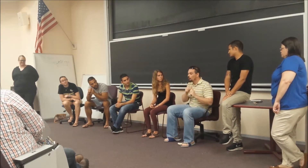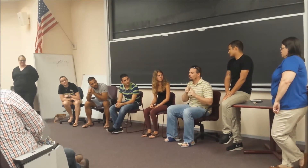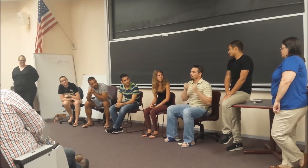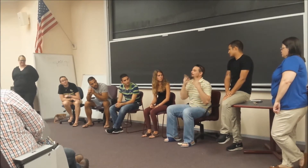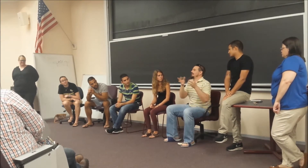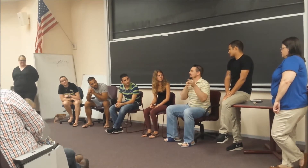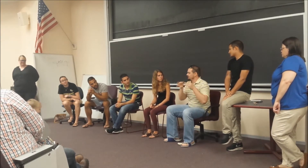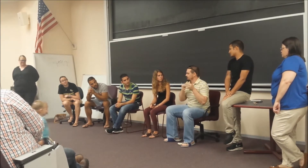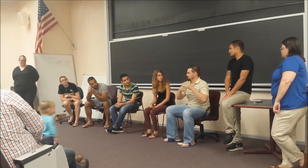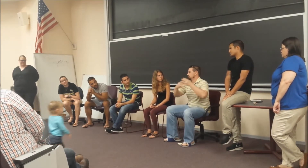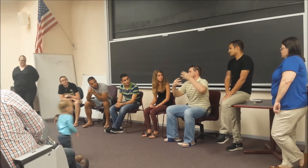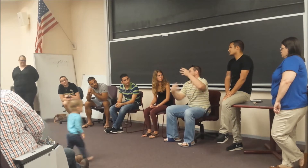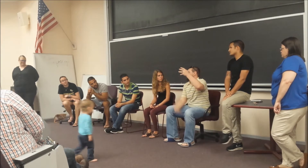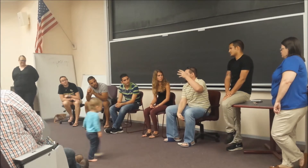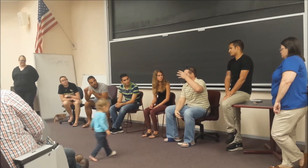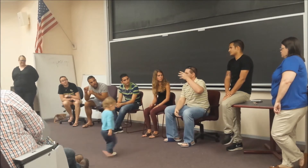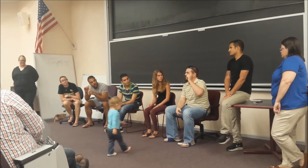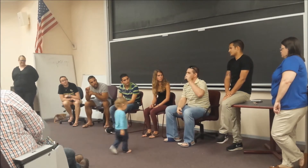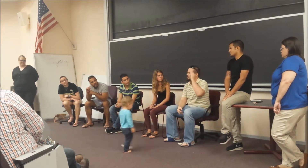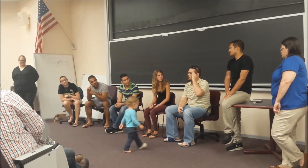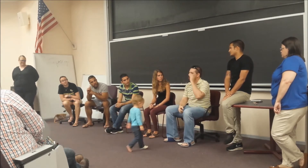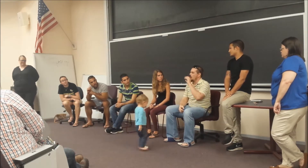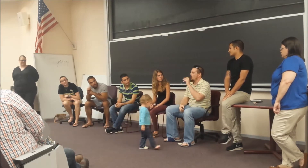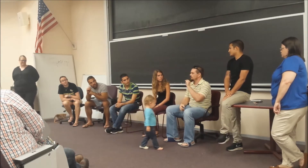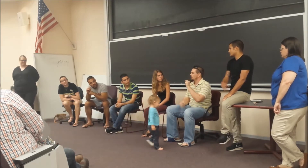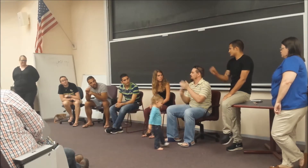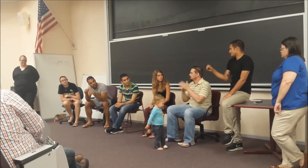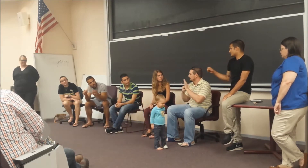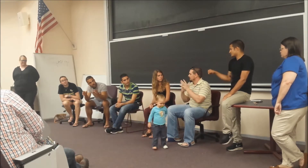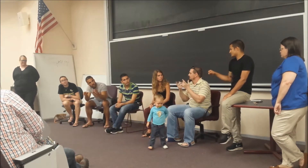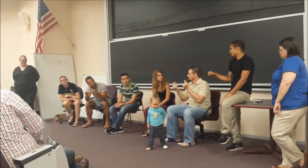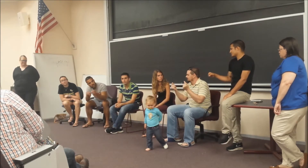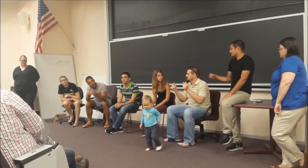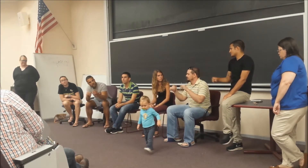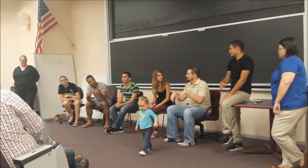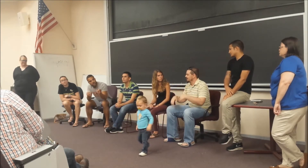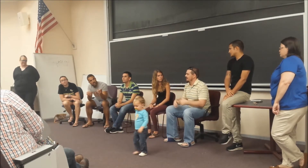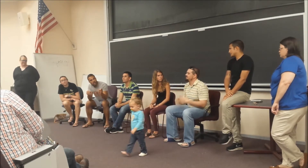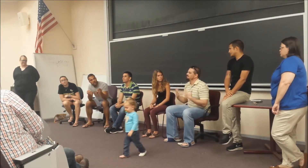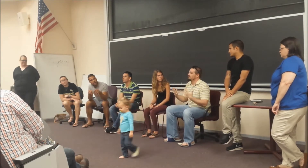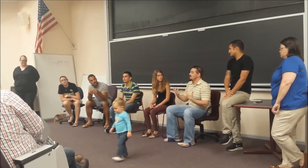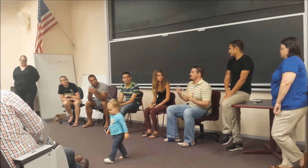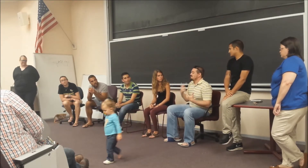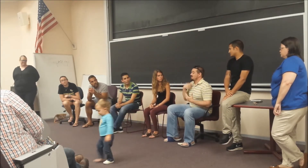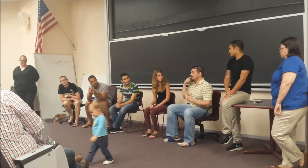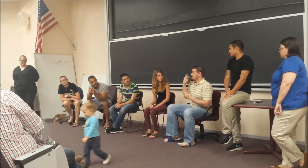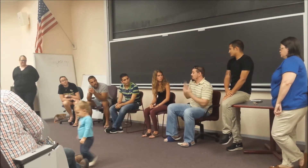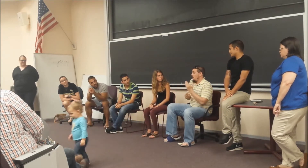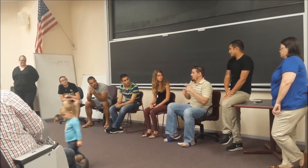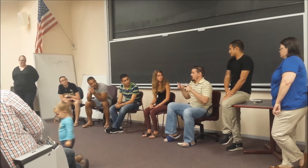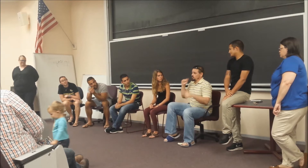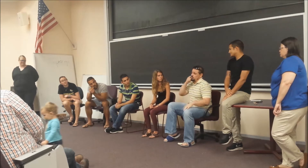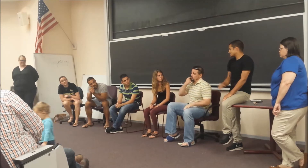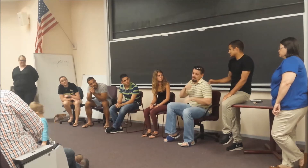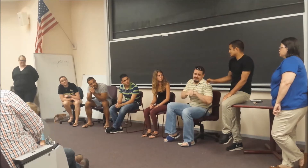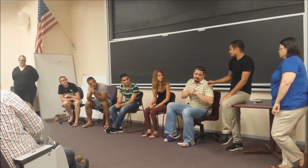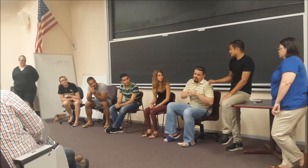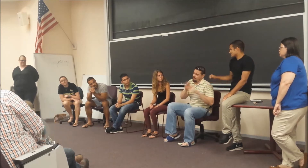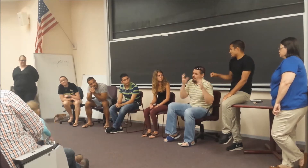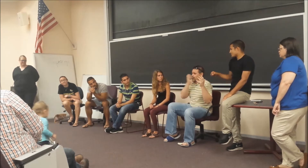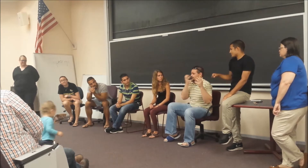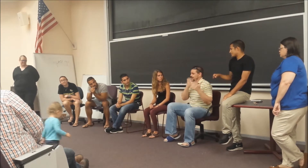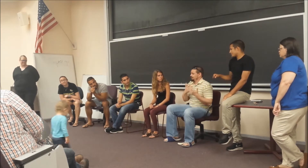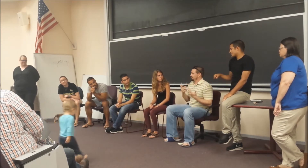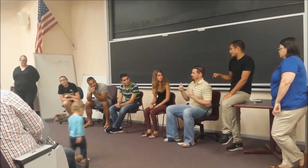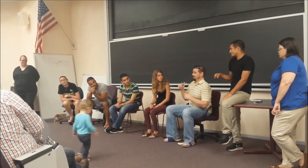concept. English has many words and many definitions, and you have to know the context and the meaning related to it. So I think,